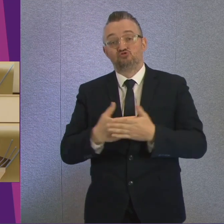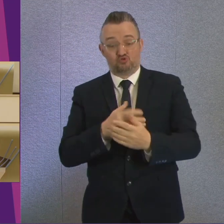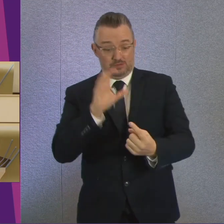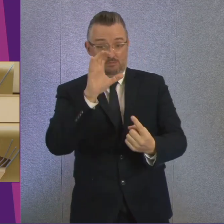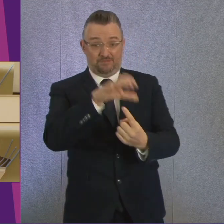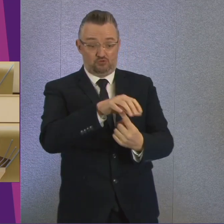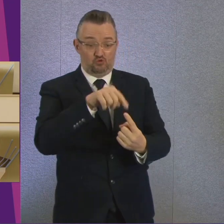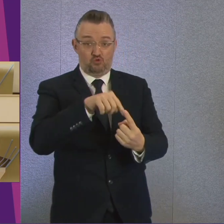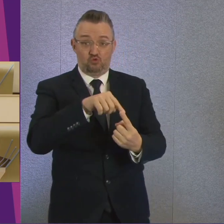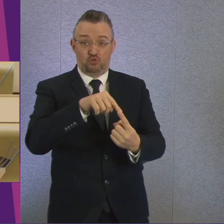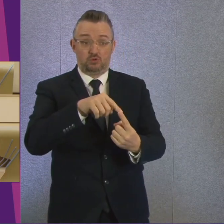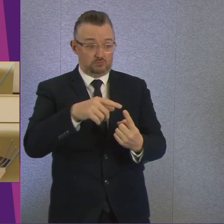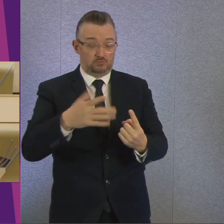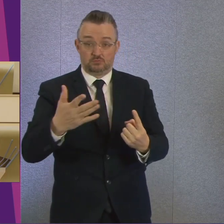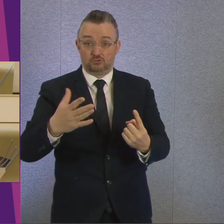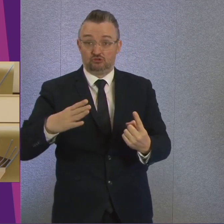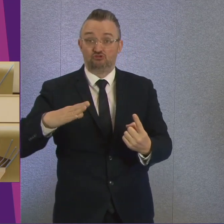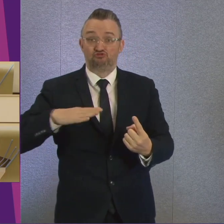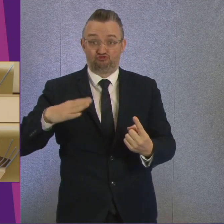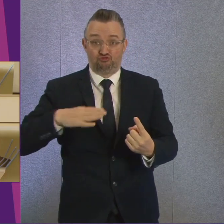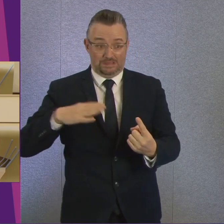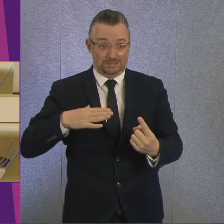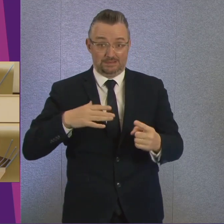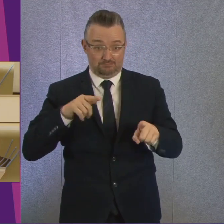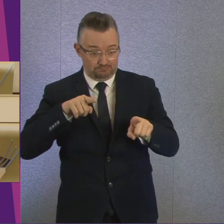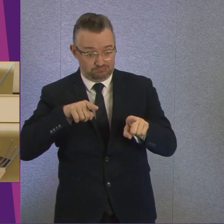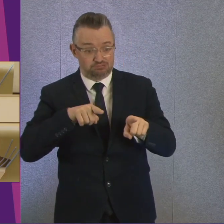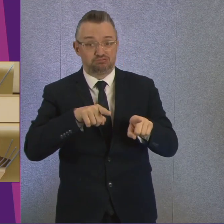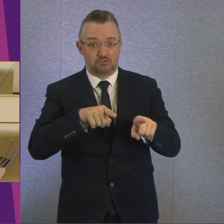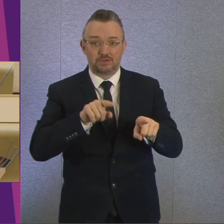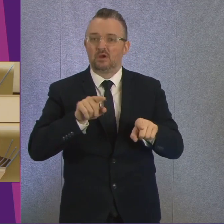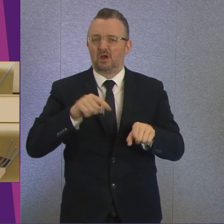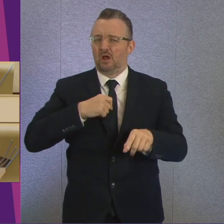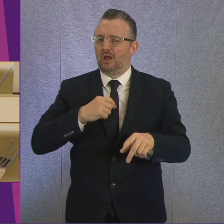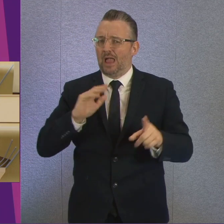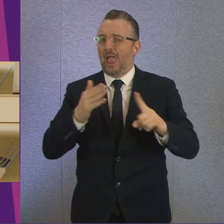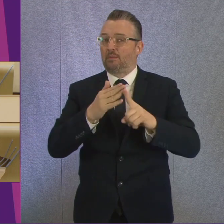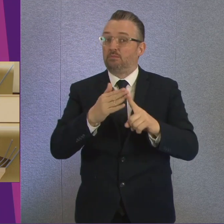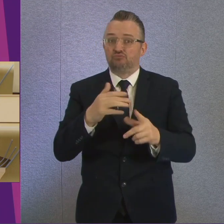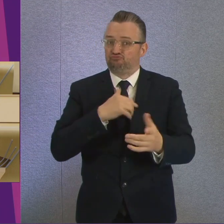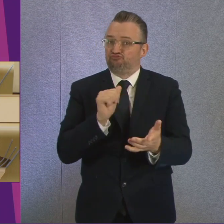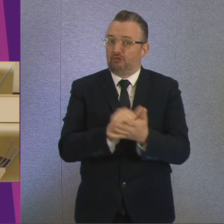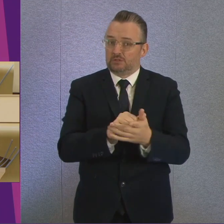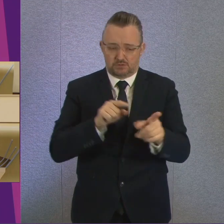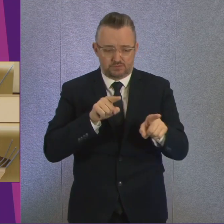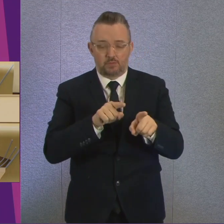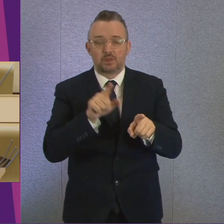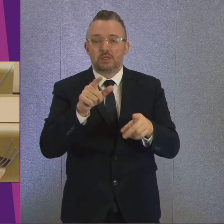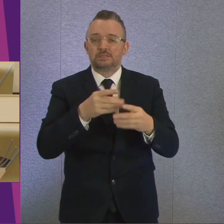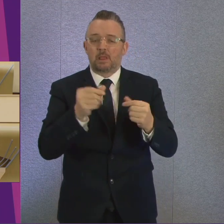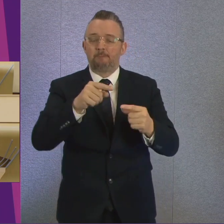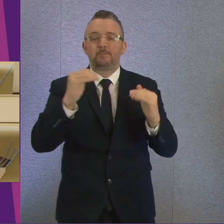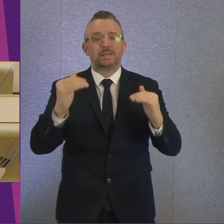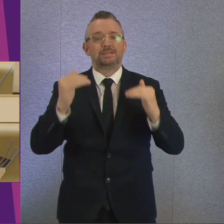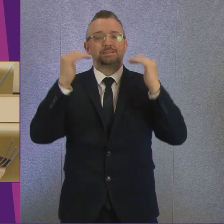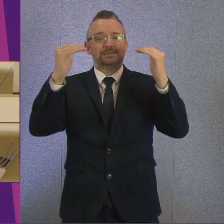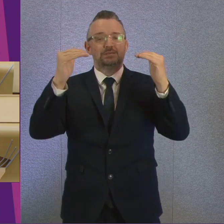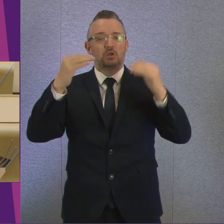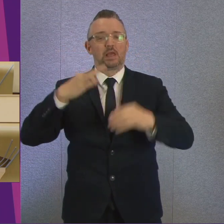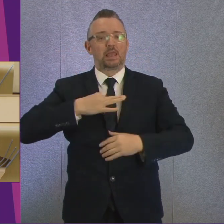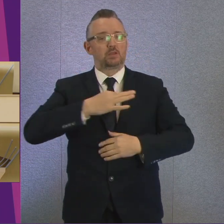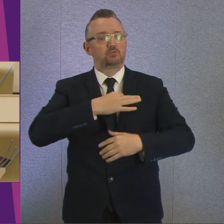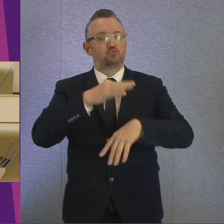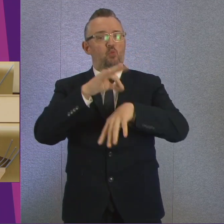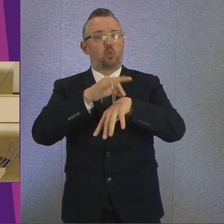site is ready, on track, as we had hoped it would be. However, some of those senior clinicians that Ms Boyack refers